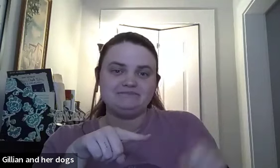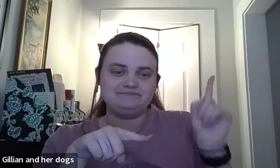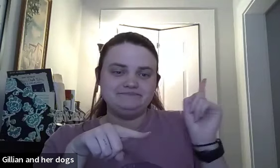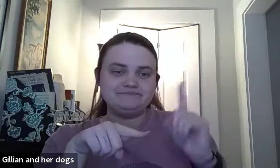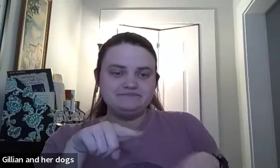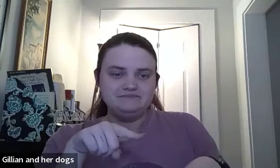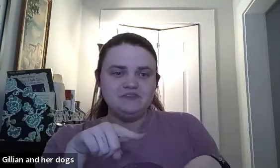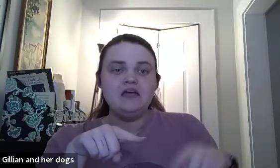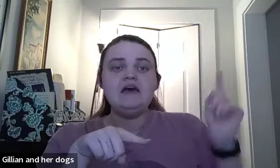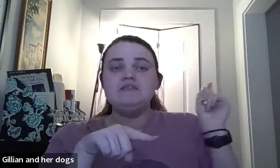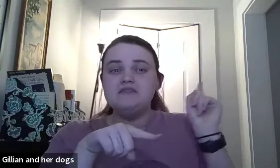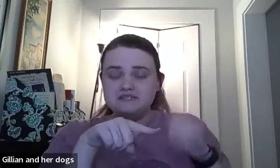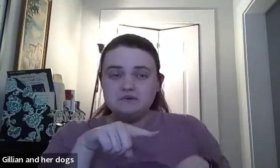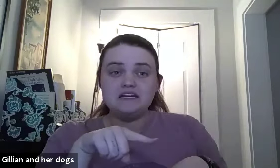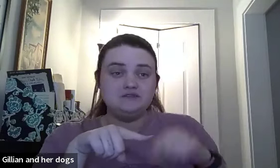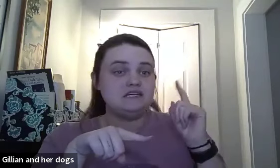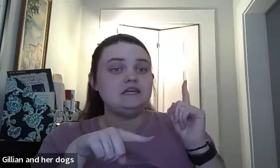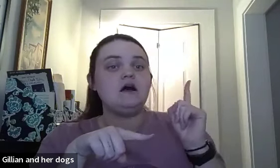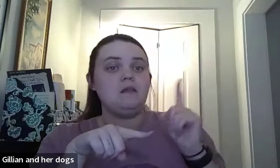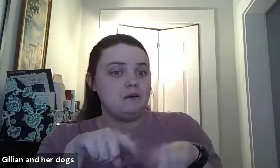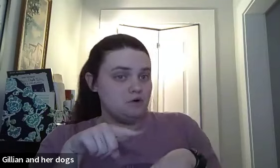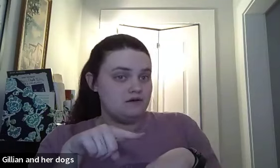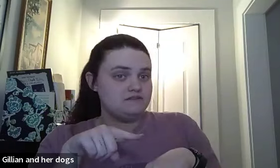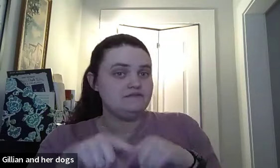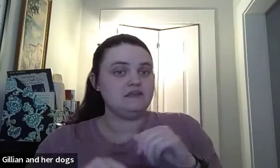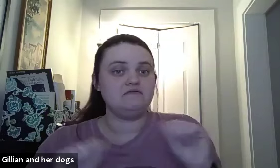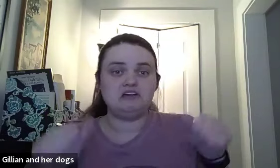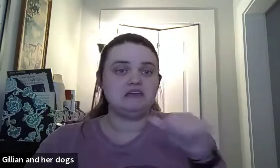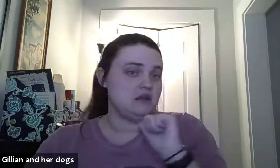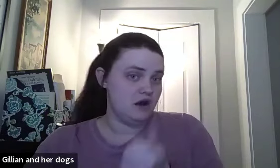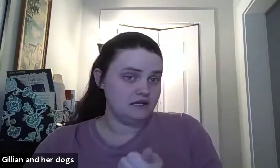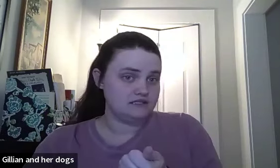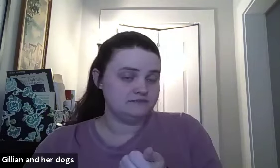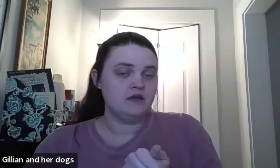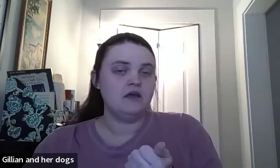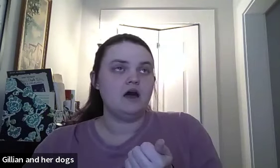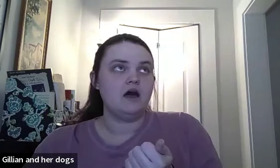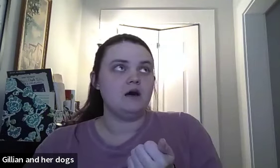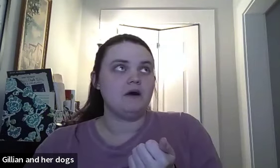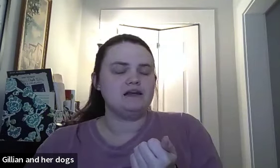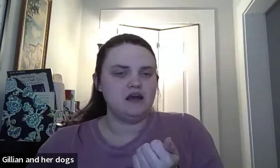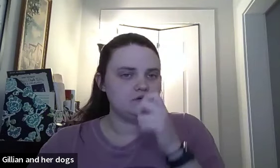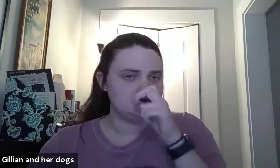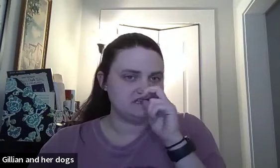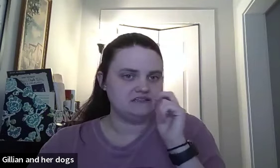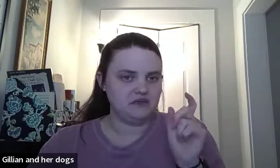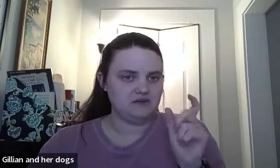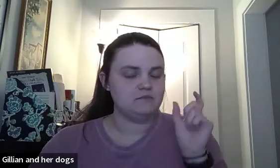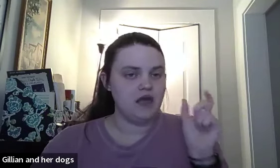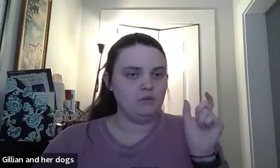Can't. This one I do see a lot more often than the cannot. I kind of almost like to think of them how